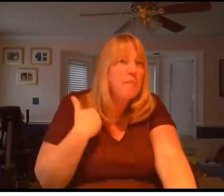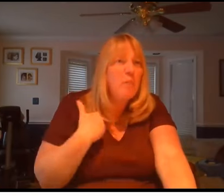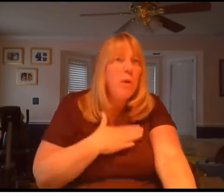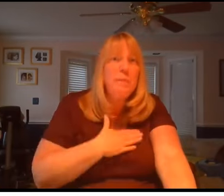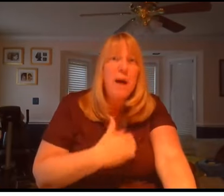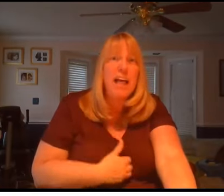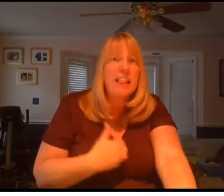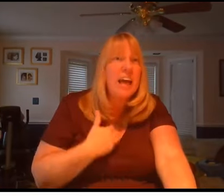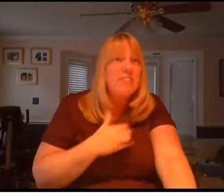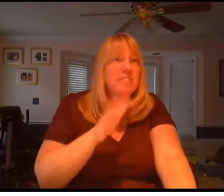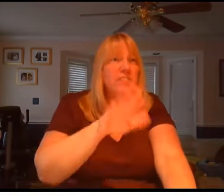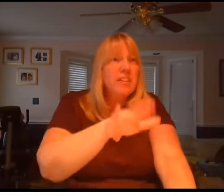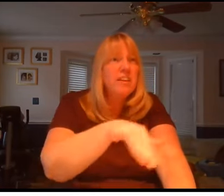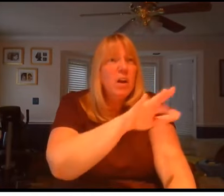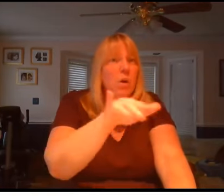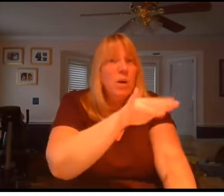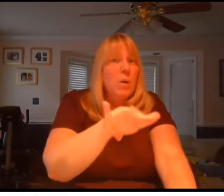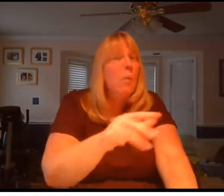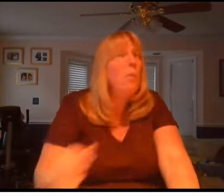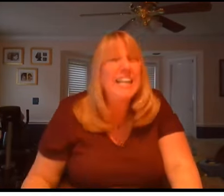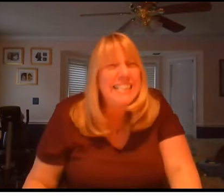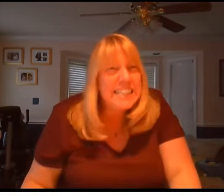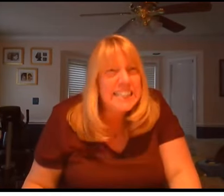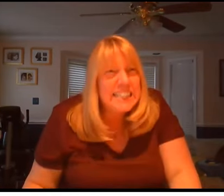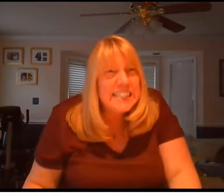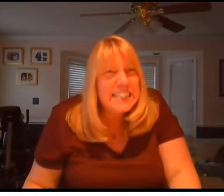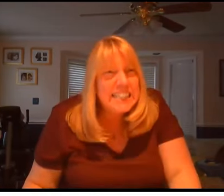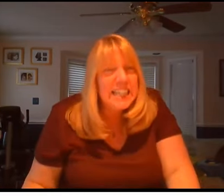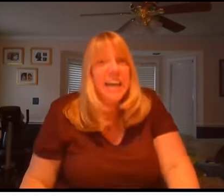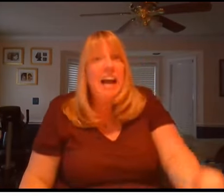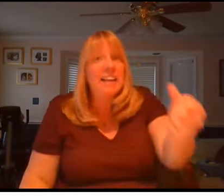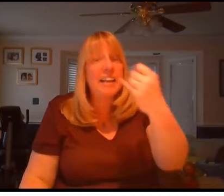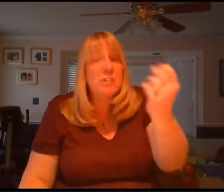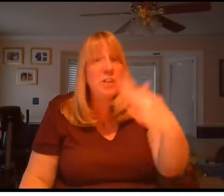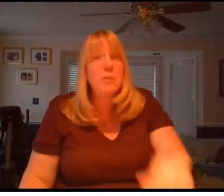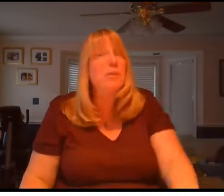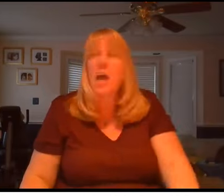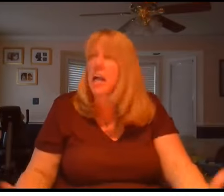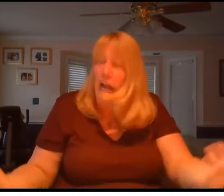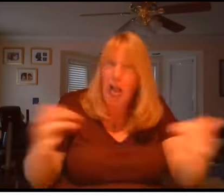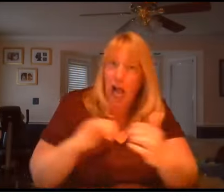and think, oh, I've never seen that before in my life. Finger spell that word. What is that? And they give it to